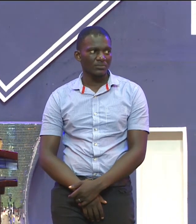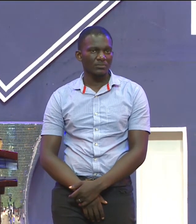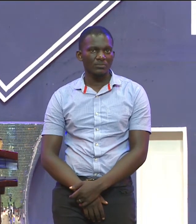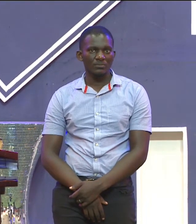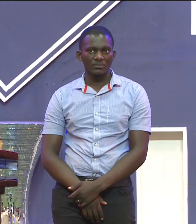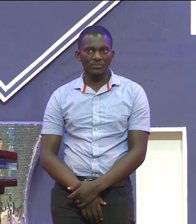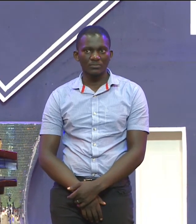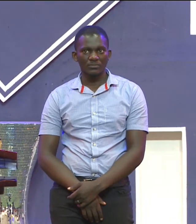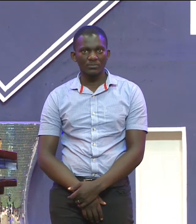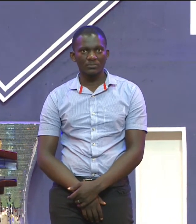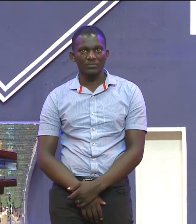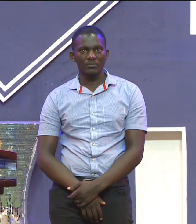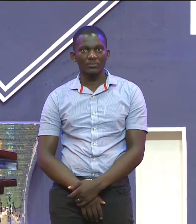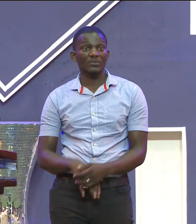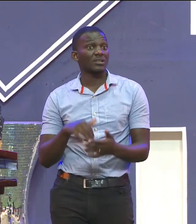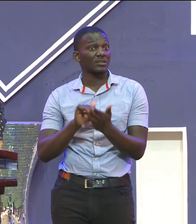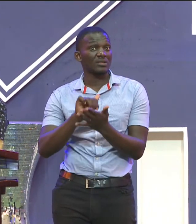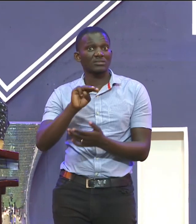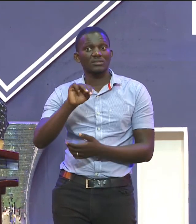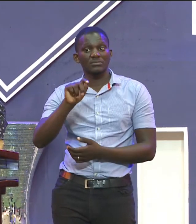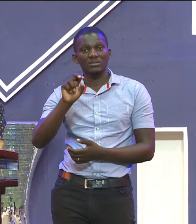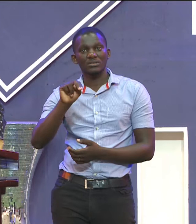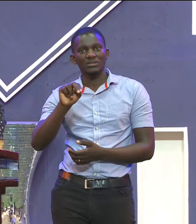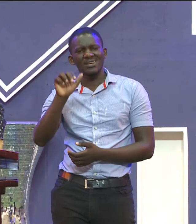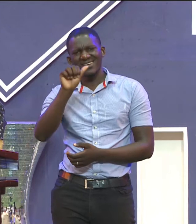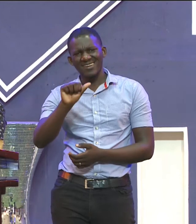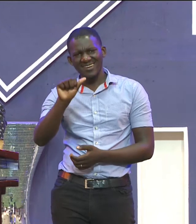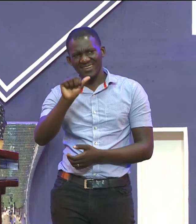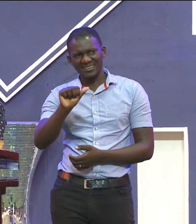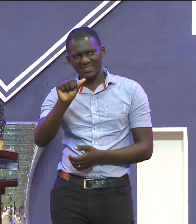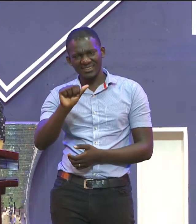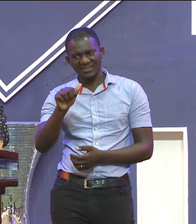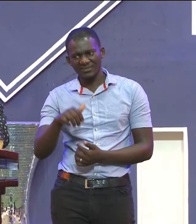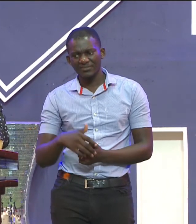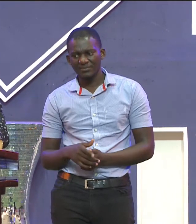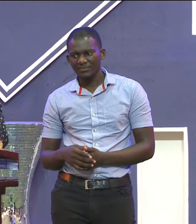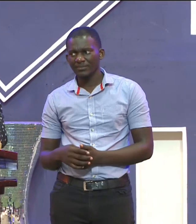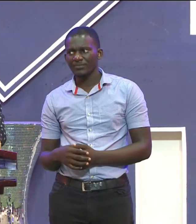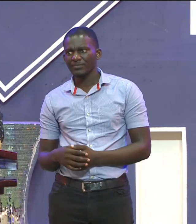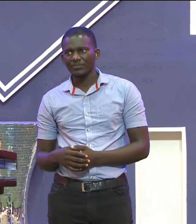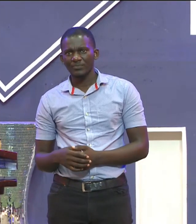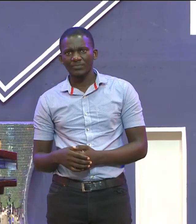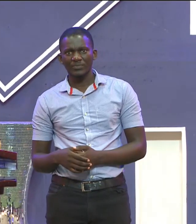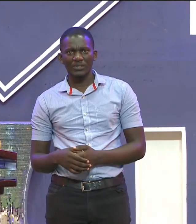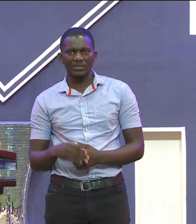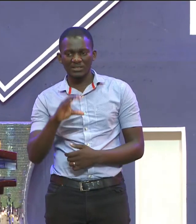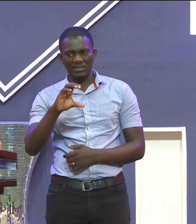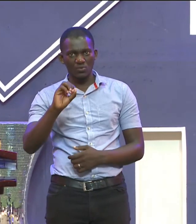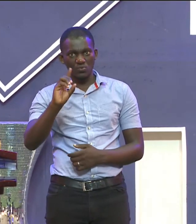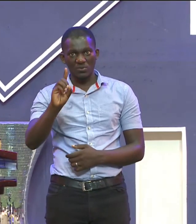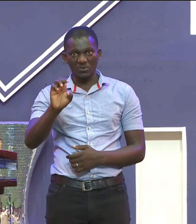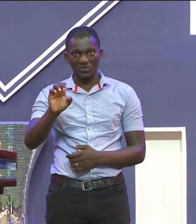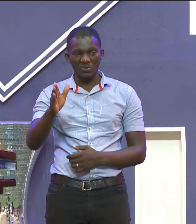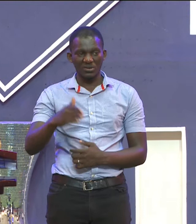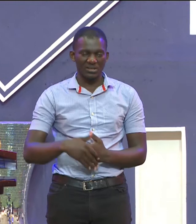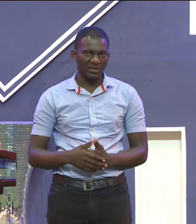*165*3#. MTN. That is MTN. Ate ya Airtel. And that of Airtel. Oyingiza merchant code yeno. For you to get